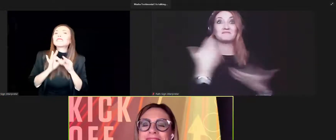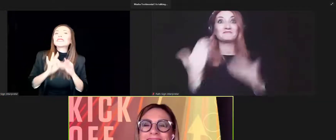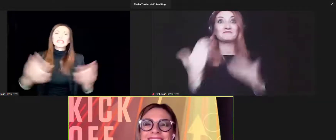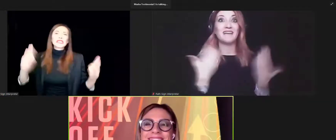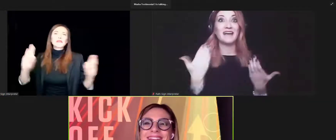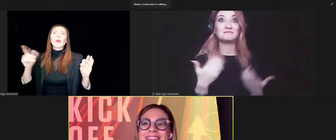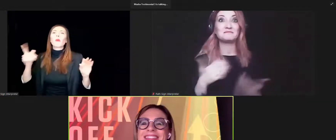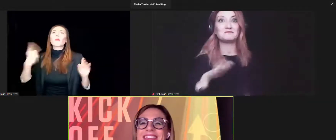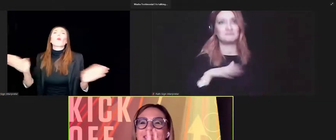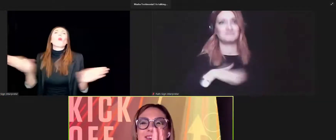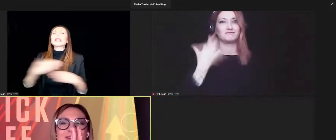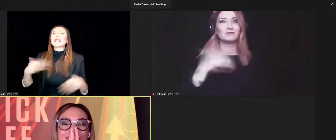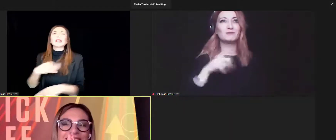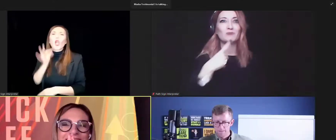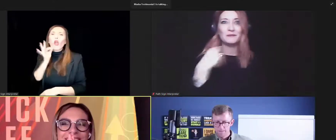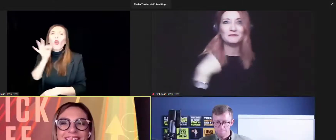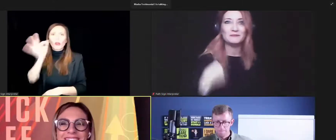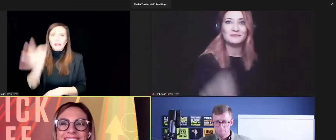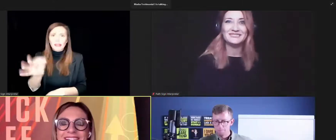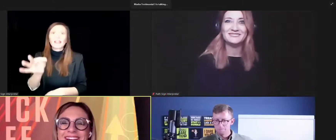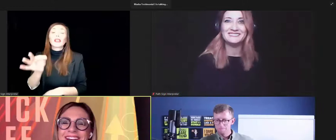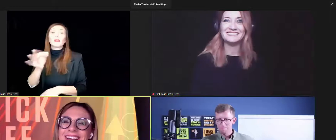Urbani. Thank you.